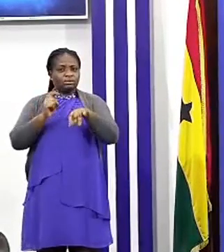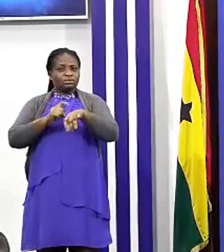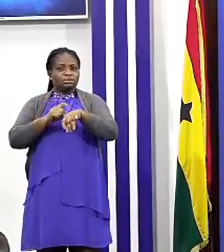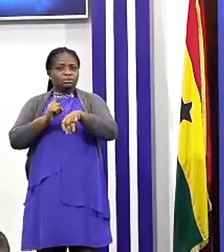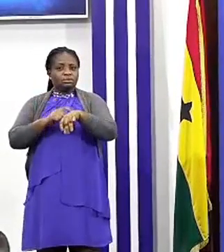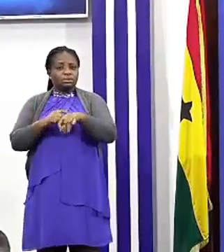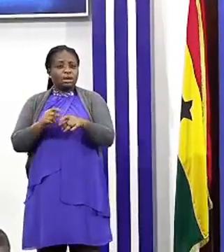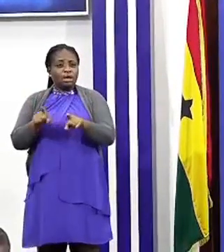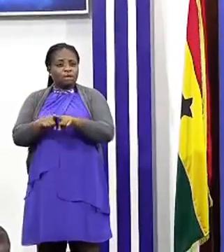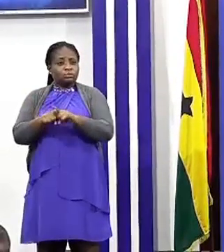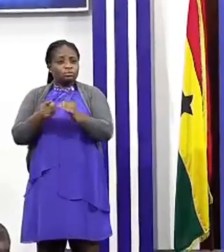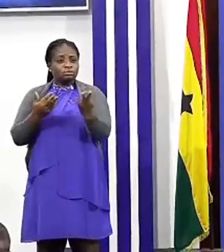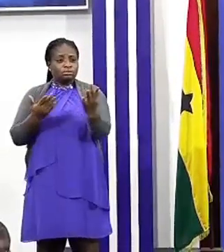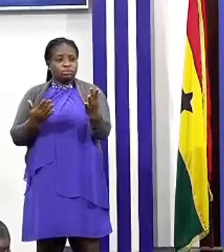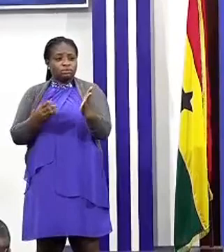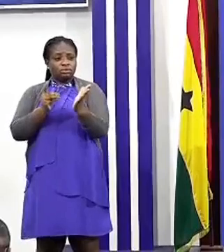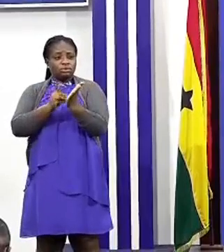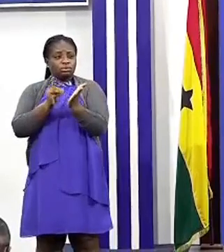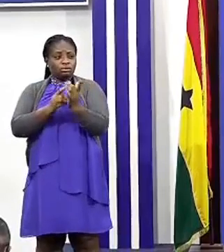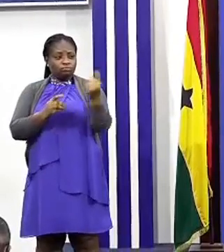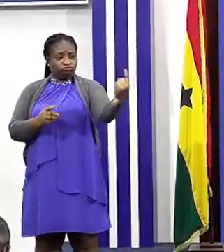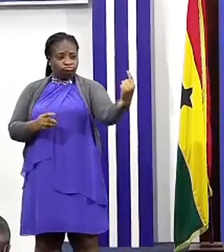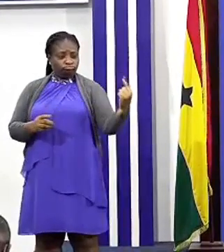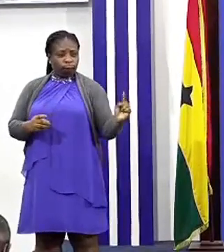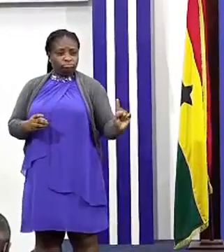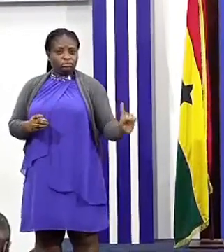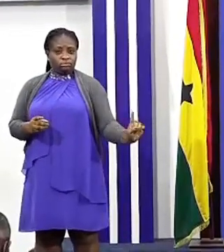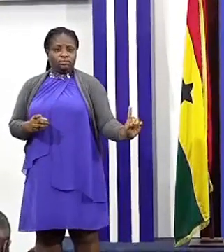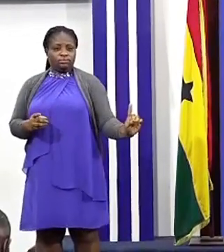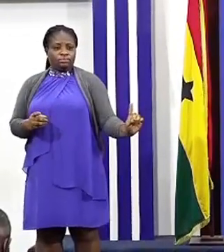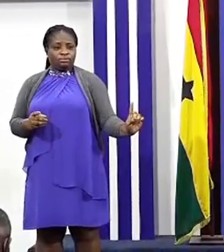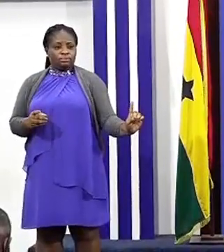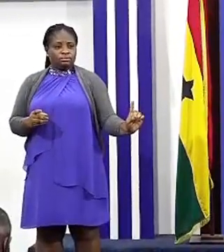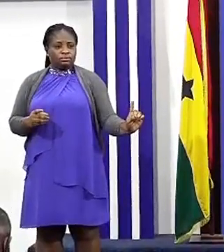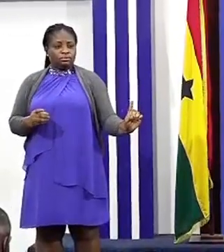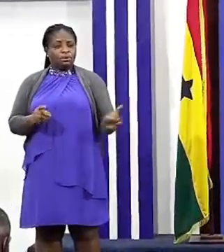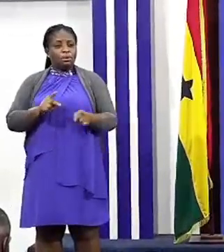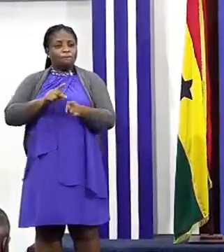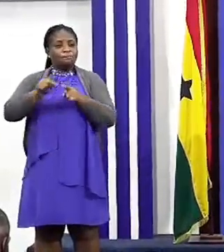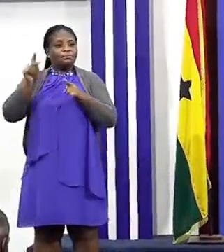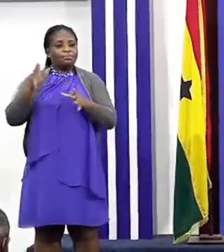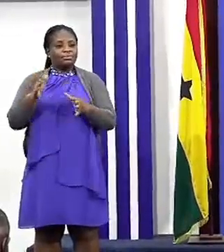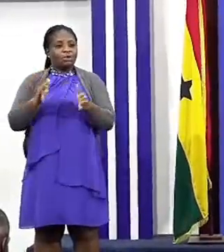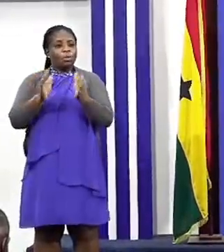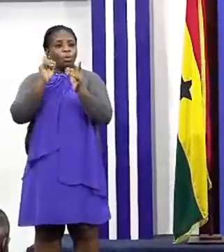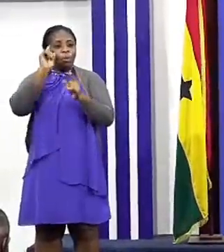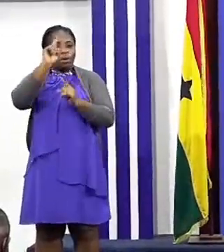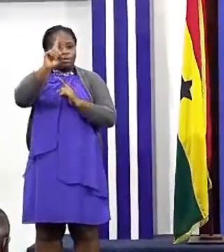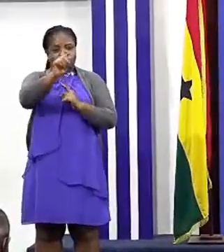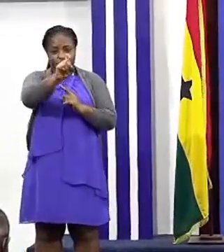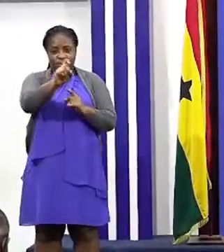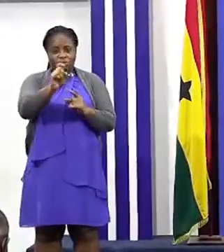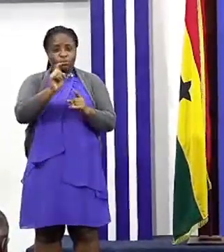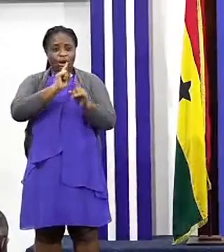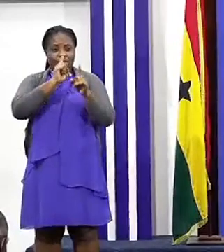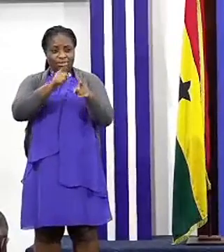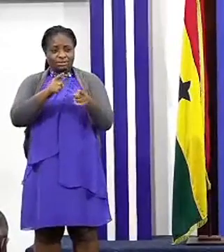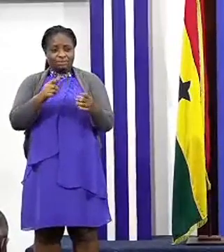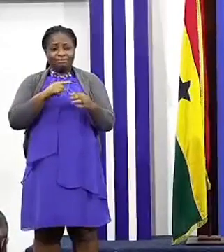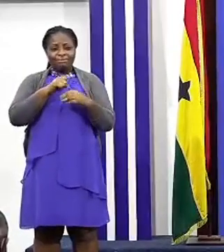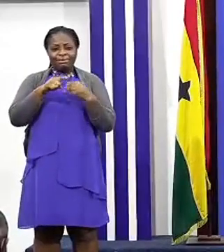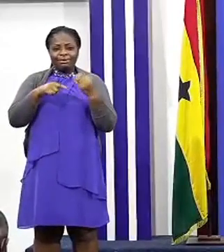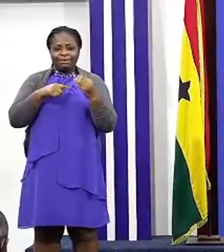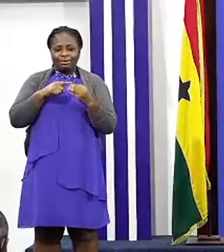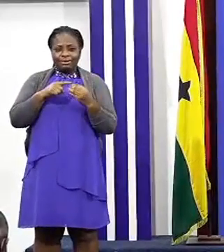And while we're waiting for you to come, Dr. Selby is going to come. So, Professor Ampofu, I've already given you one question about